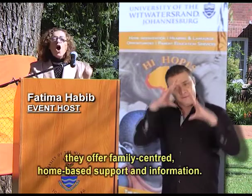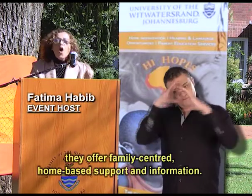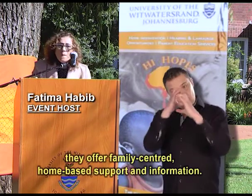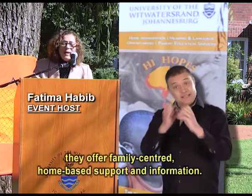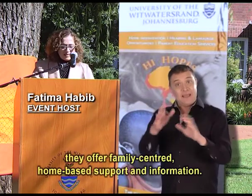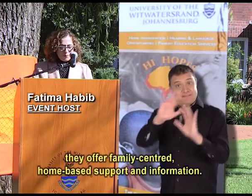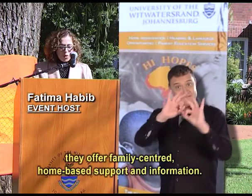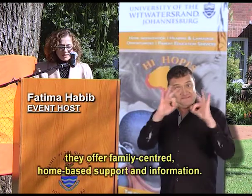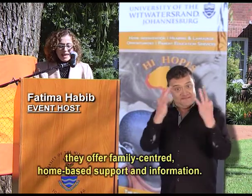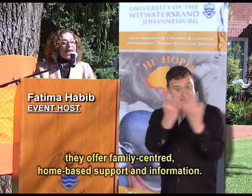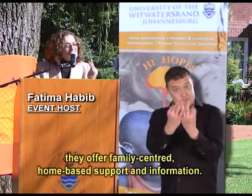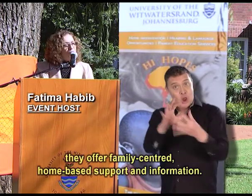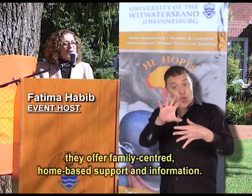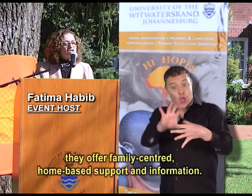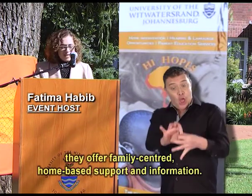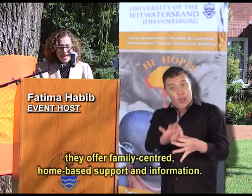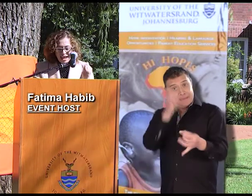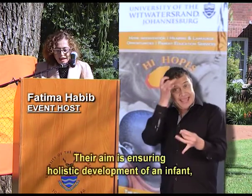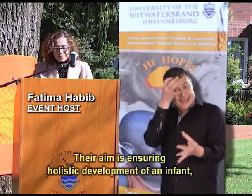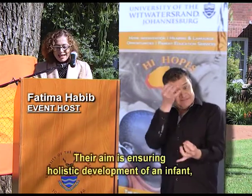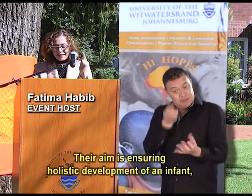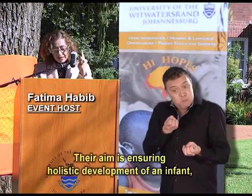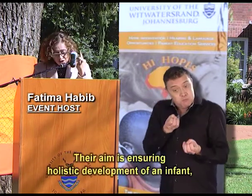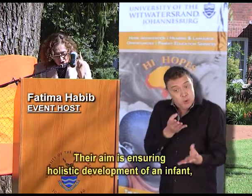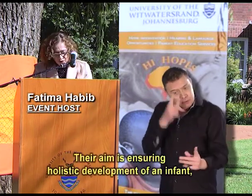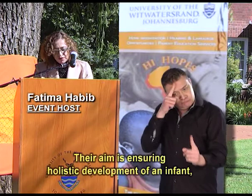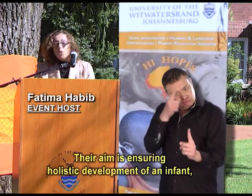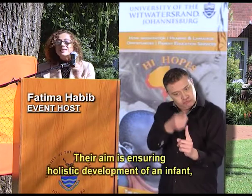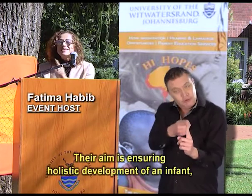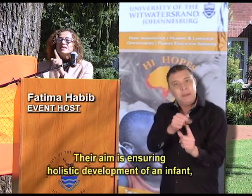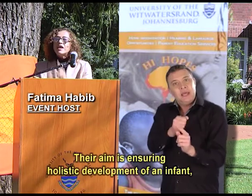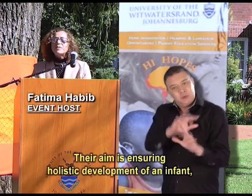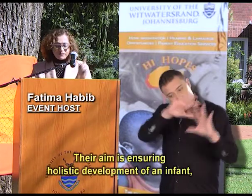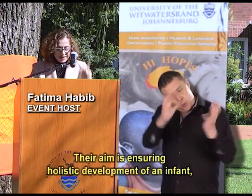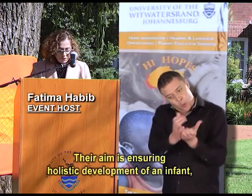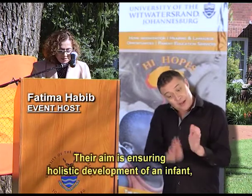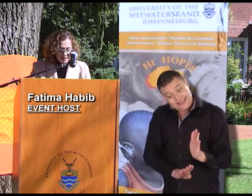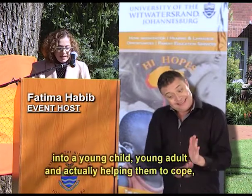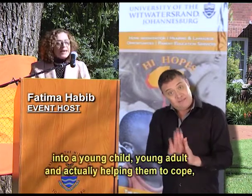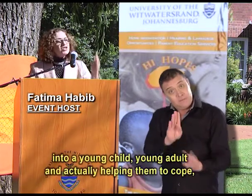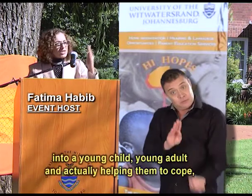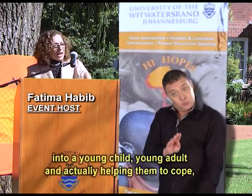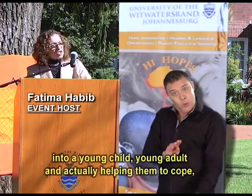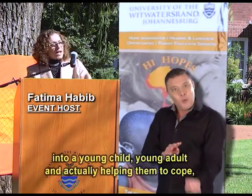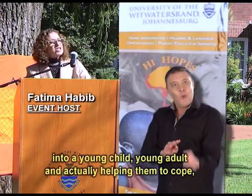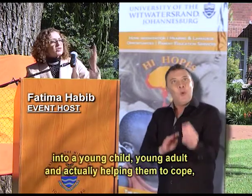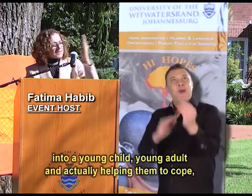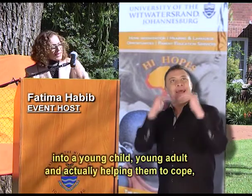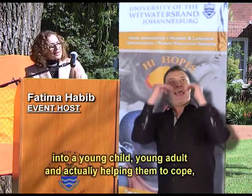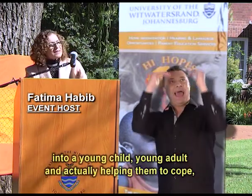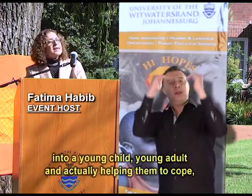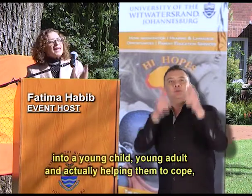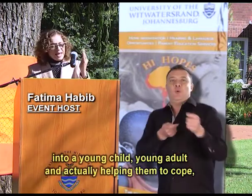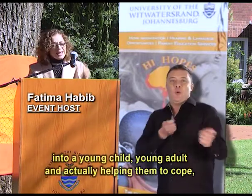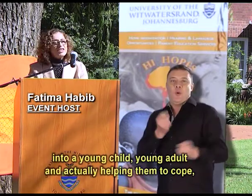family-centered, home-based support and information aimed at ensuring the holistic development of the infant into a young child, into a